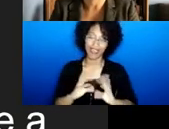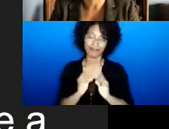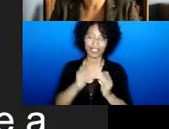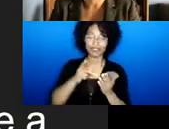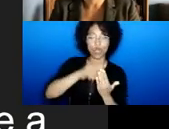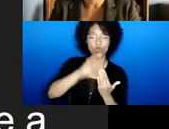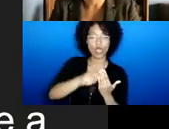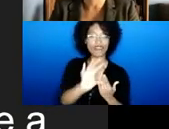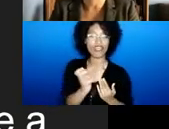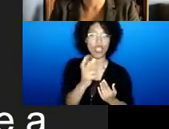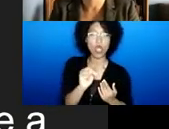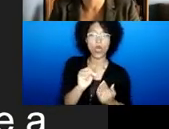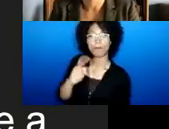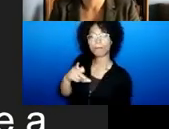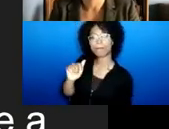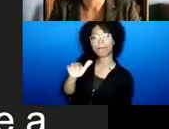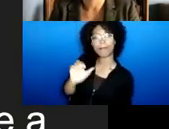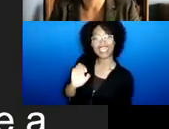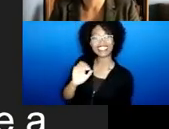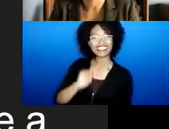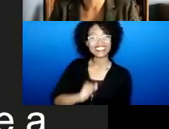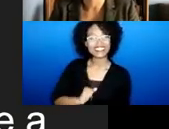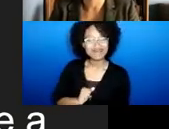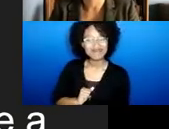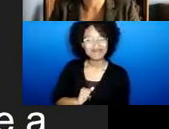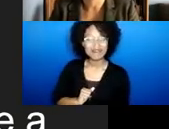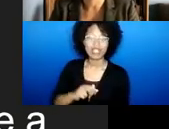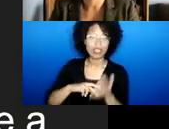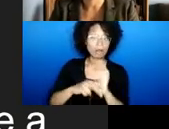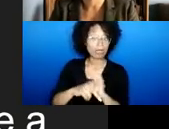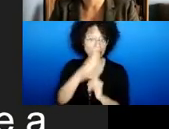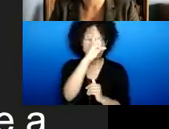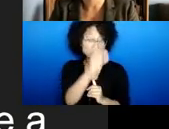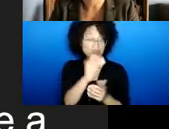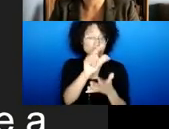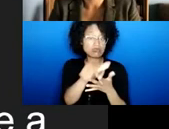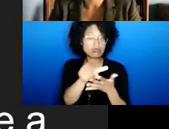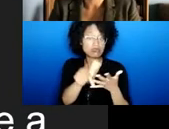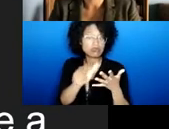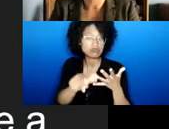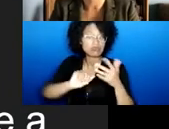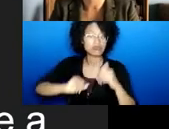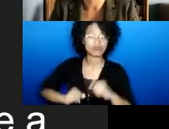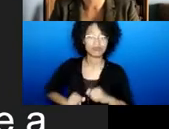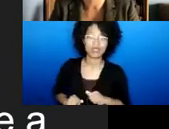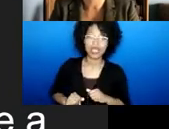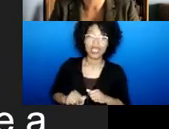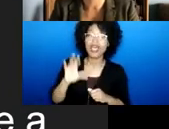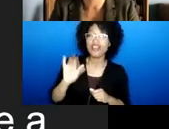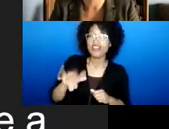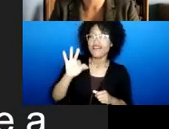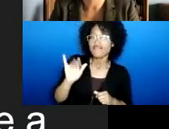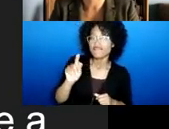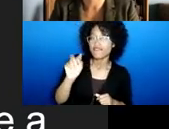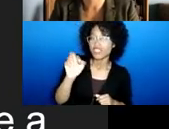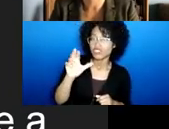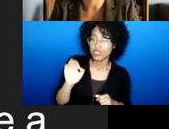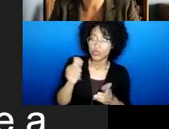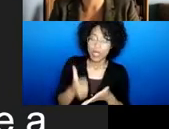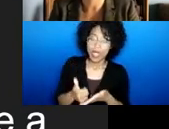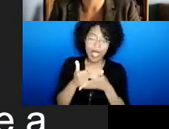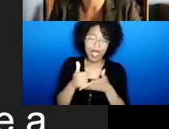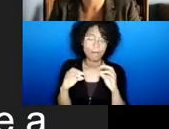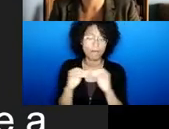for crypt time. And that's another feature that will help more people be able to learn from all that